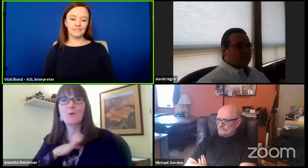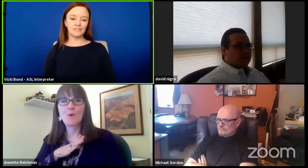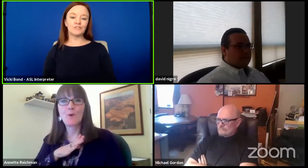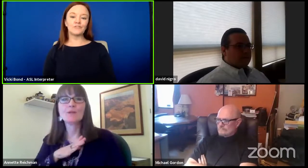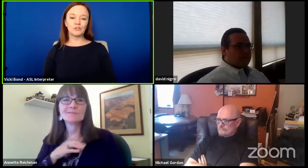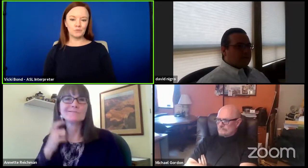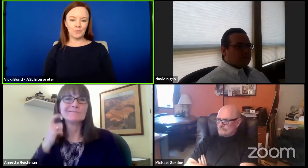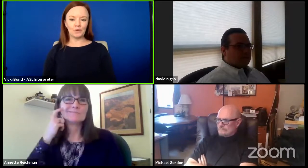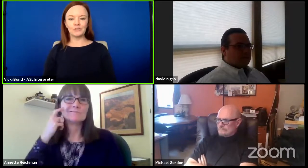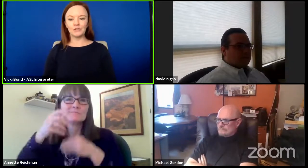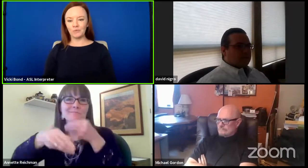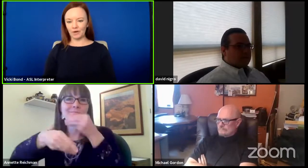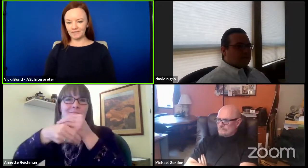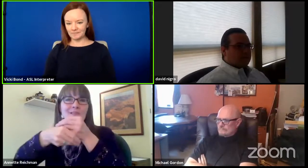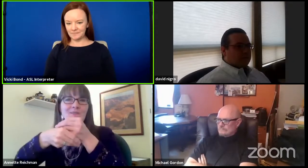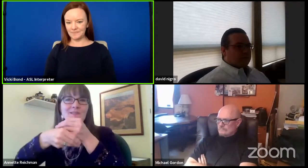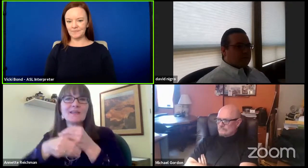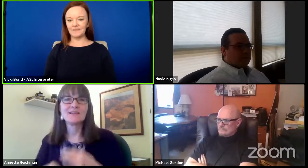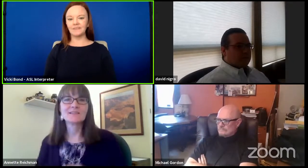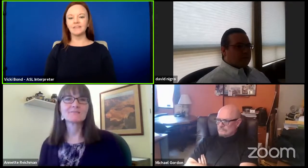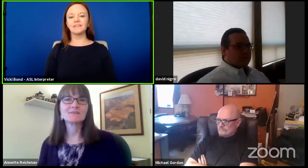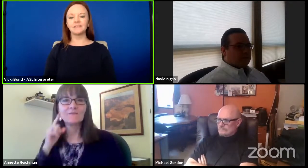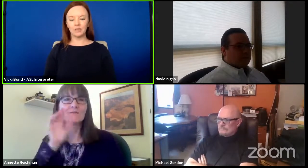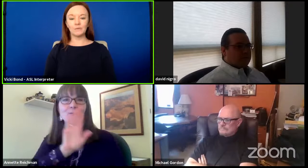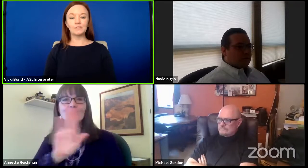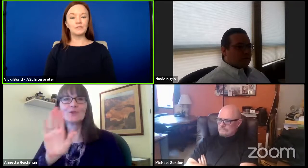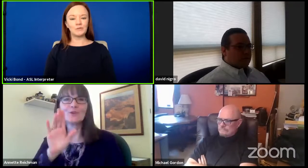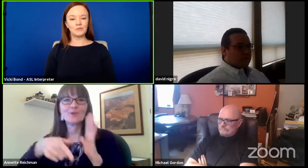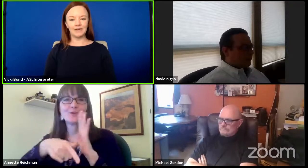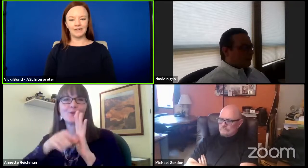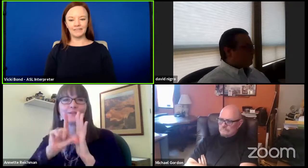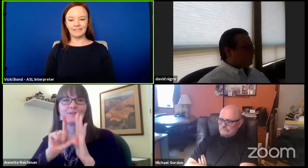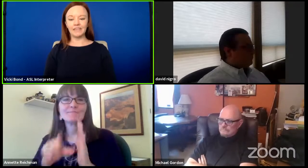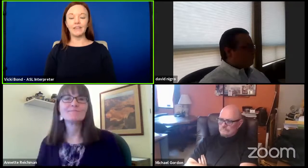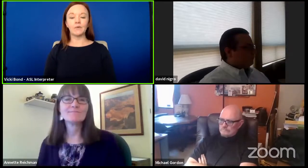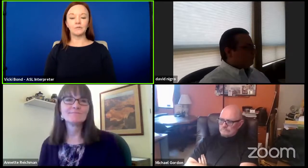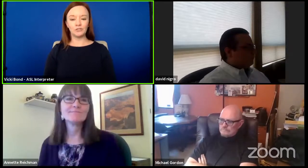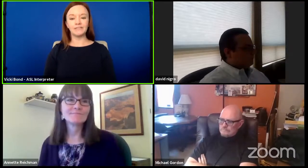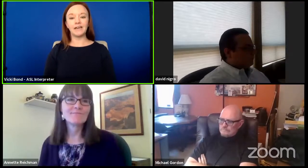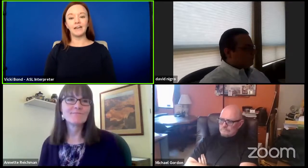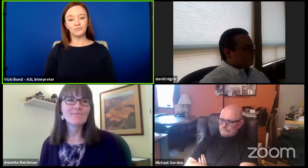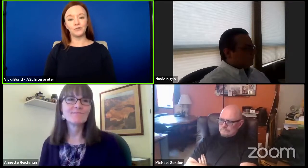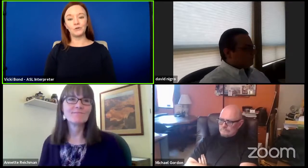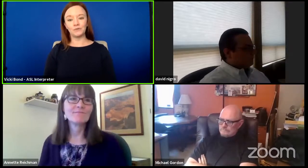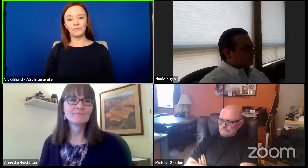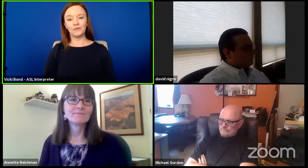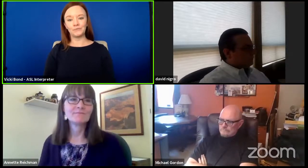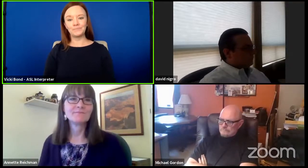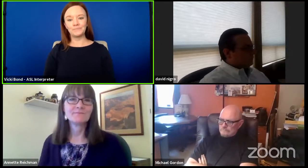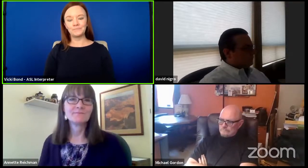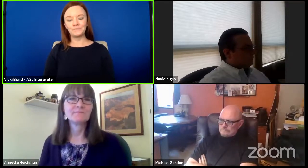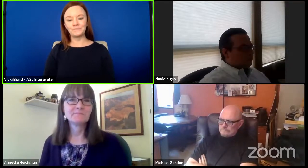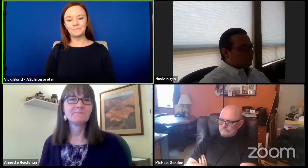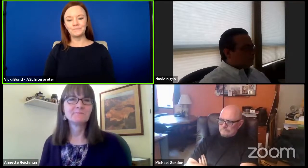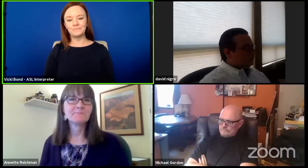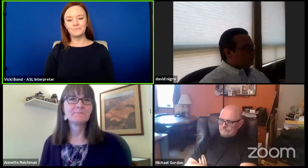And this is his first report to the board. He was a new, and that was just added for your review.